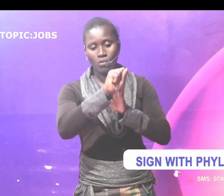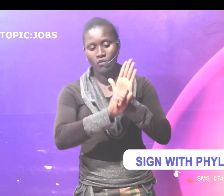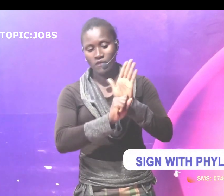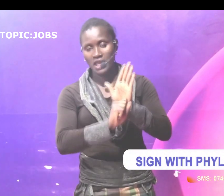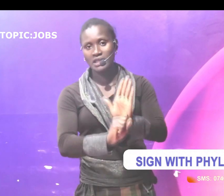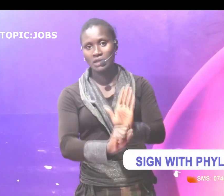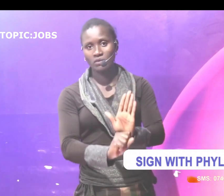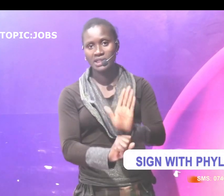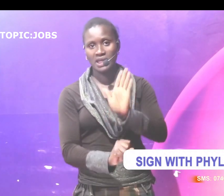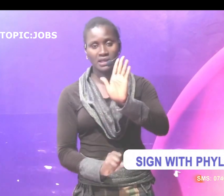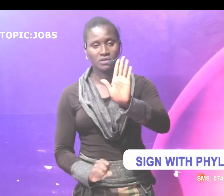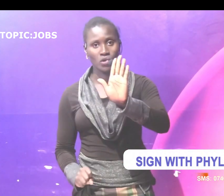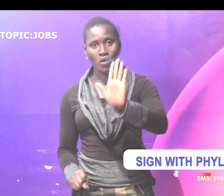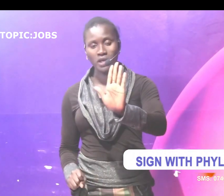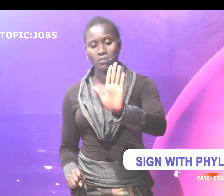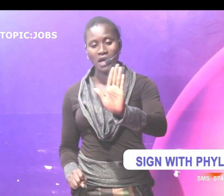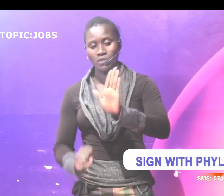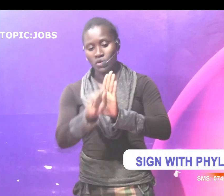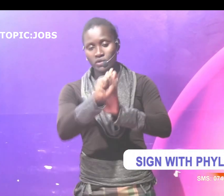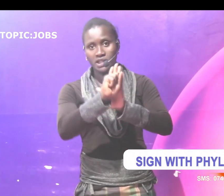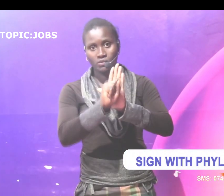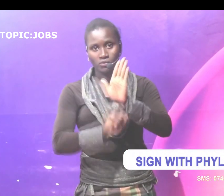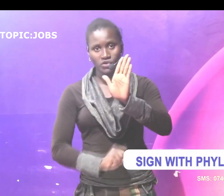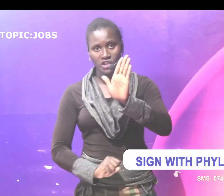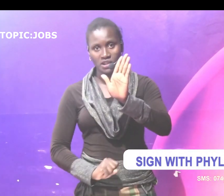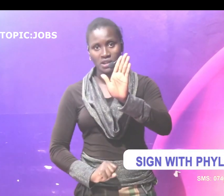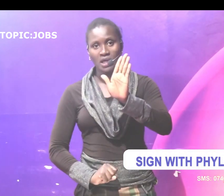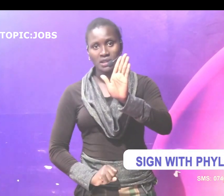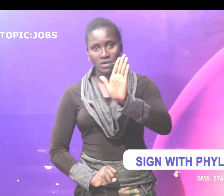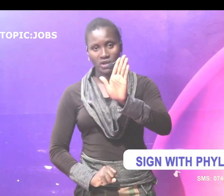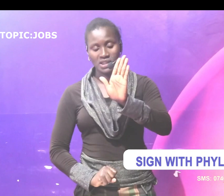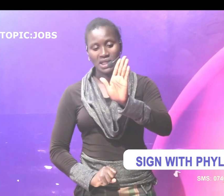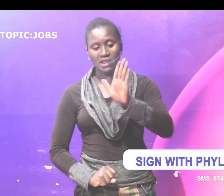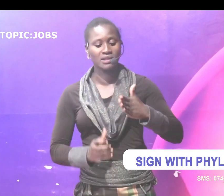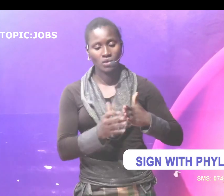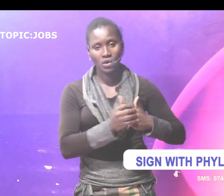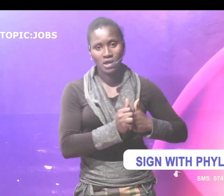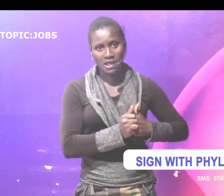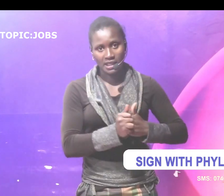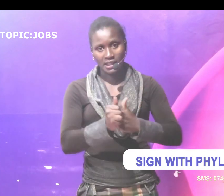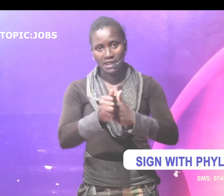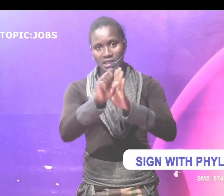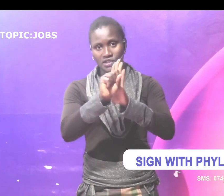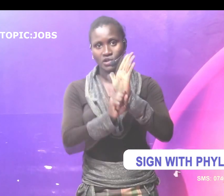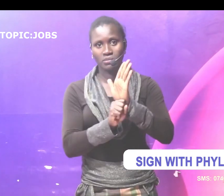moving downwards like this. On your open palm, you just push it downwards like this. So leadership, like